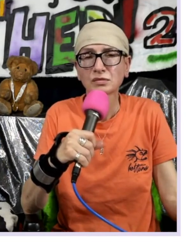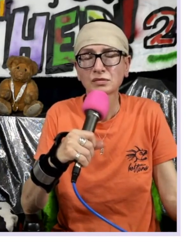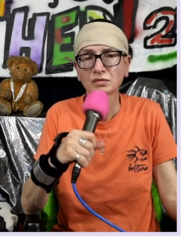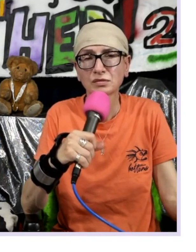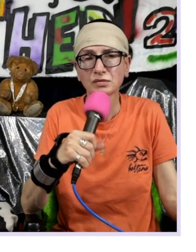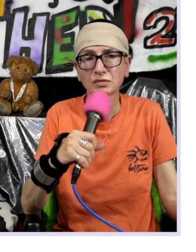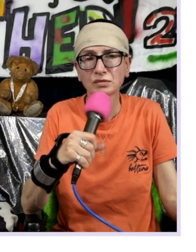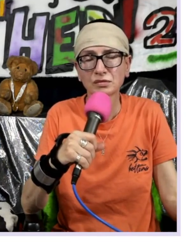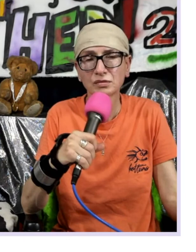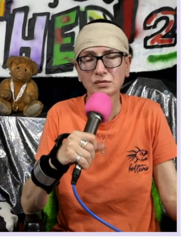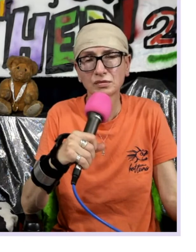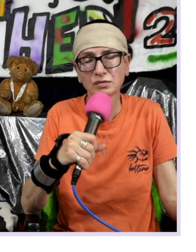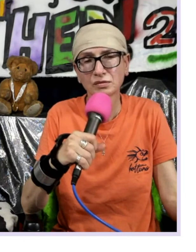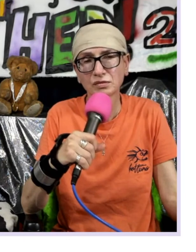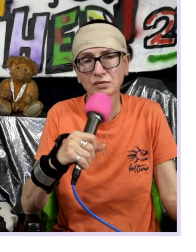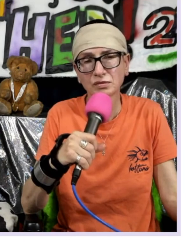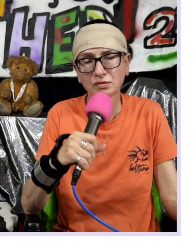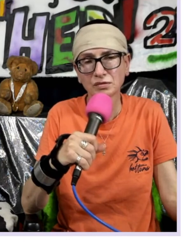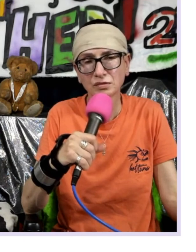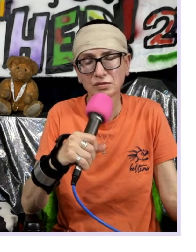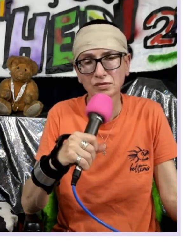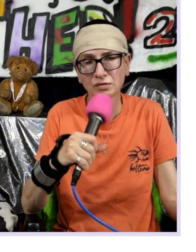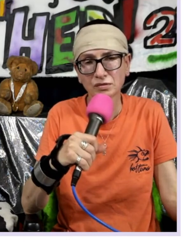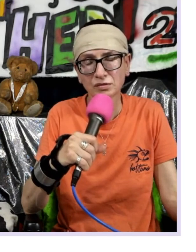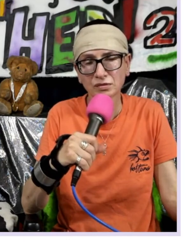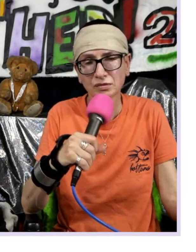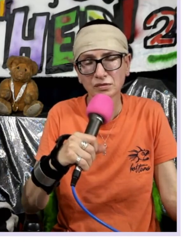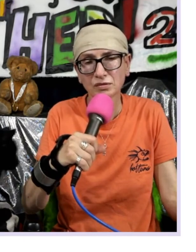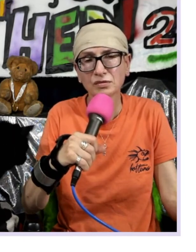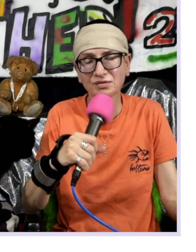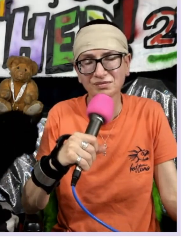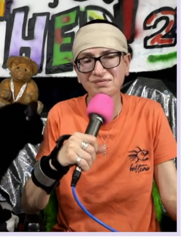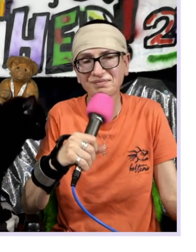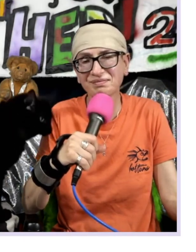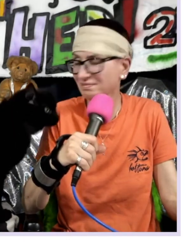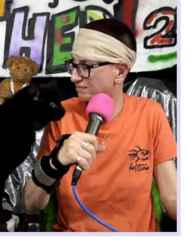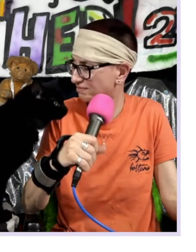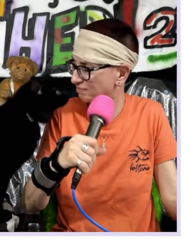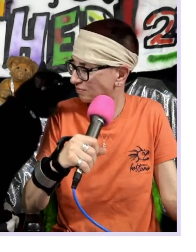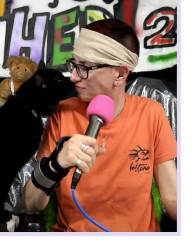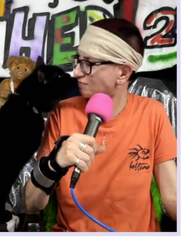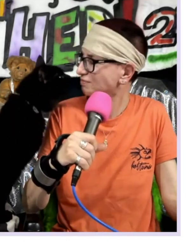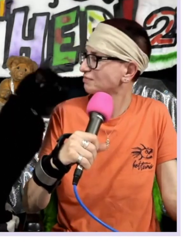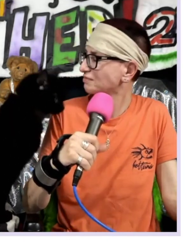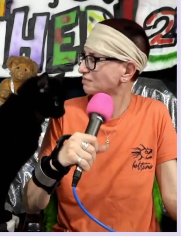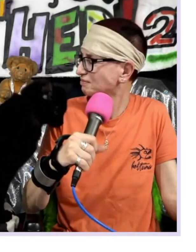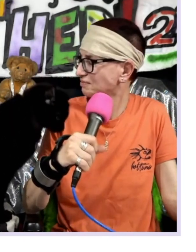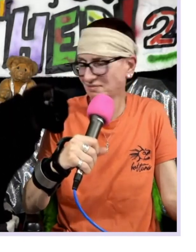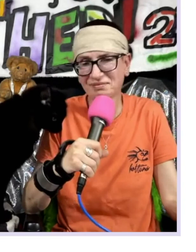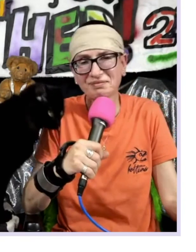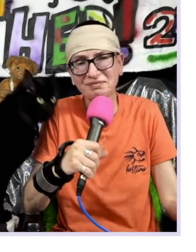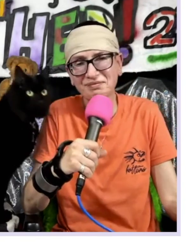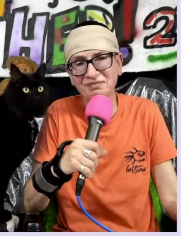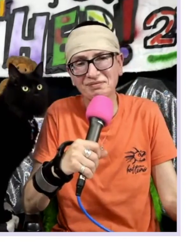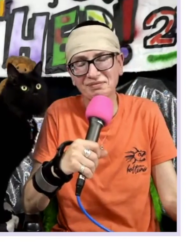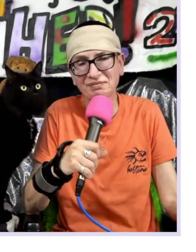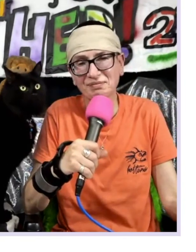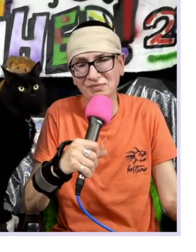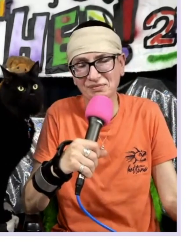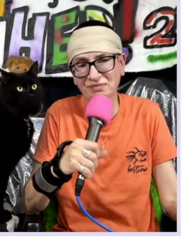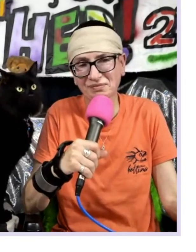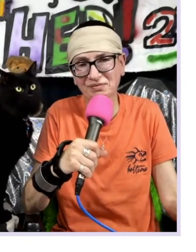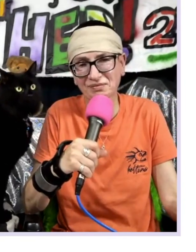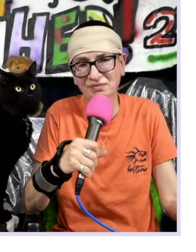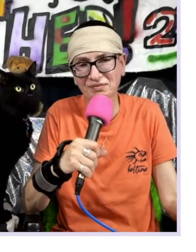digitally, which gives you the really clean kind of breaks. Then you can go and kind of color it in or whatever, rather than trying to draw